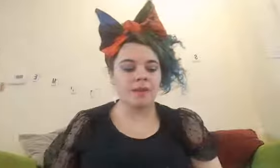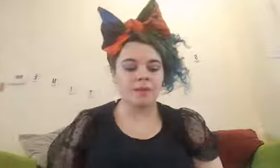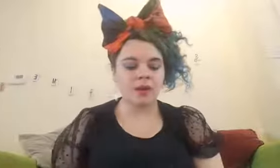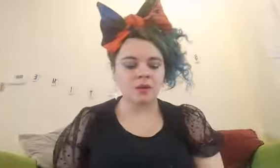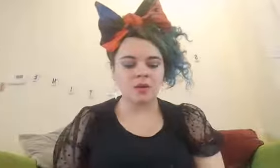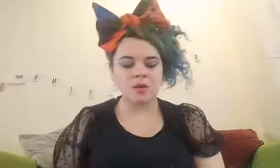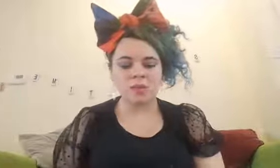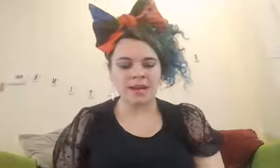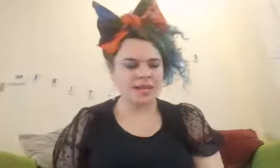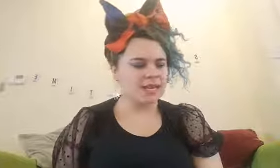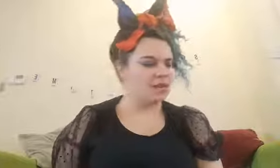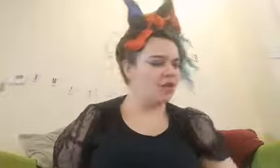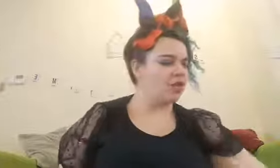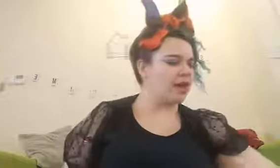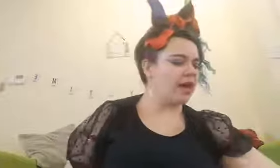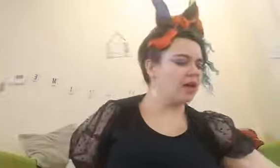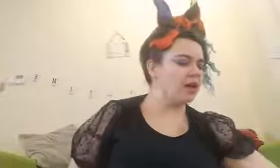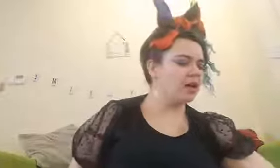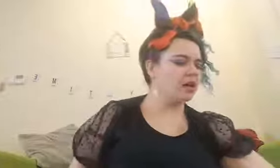But when he got there,